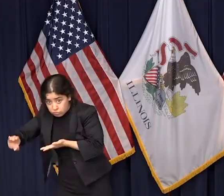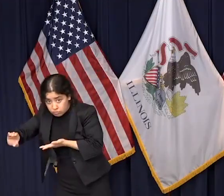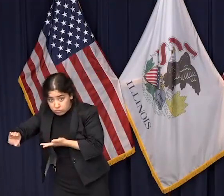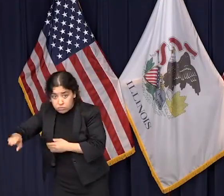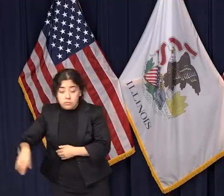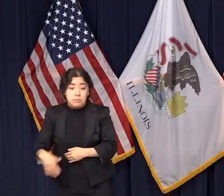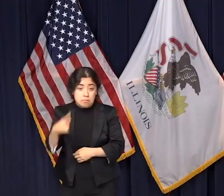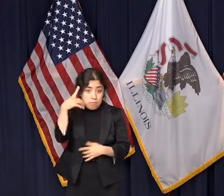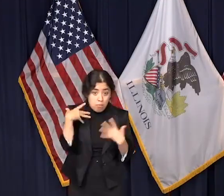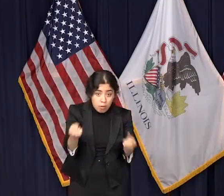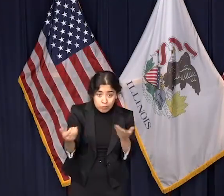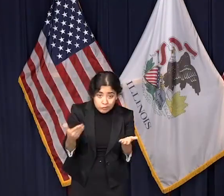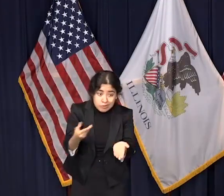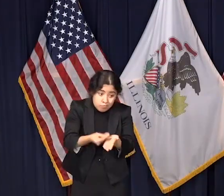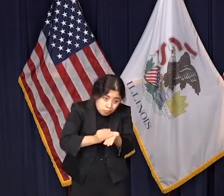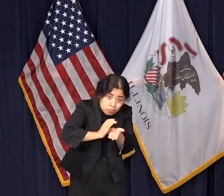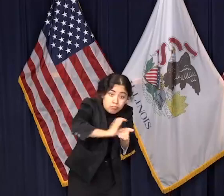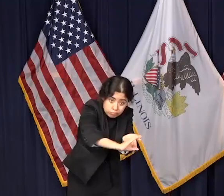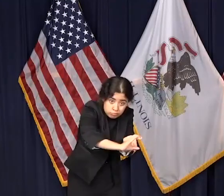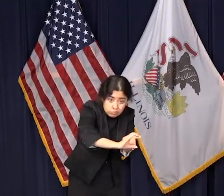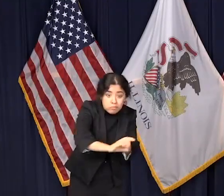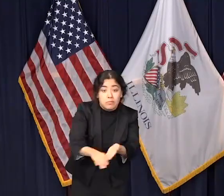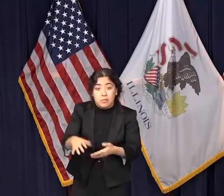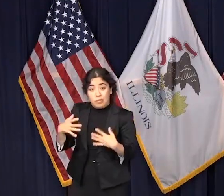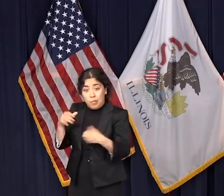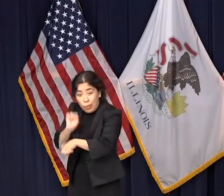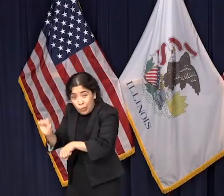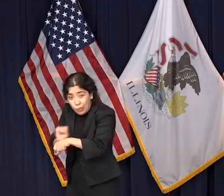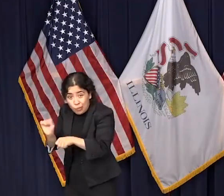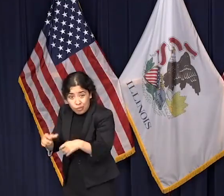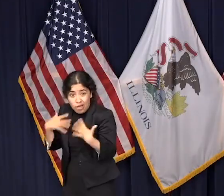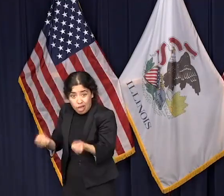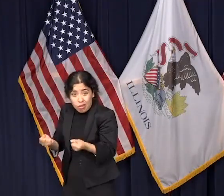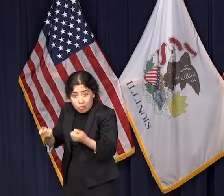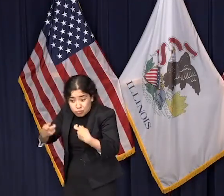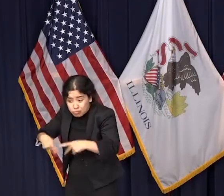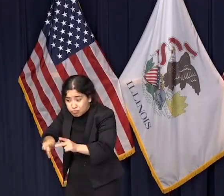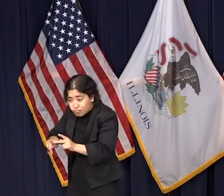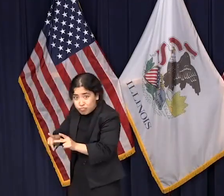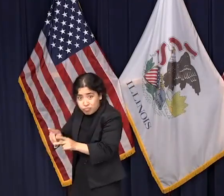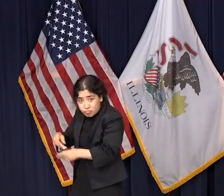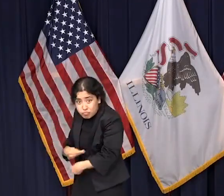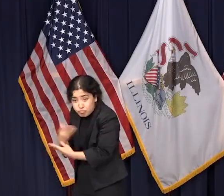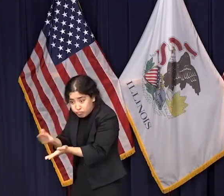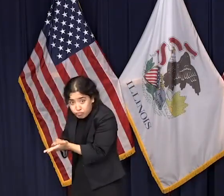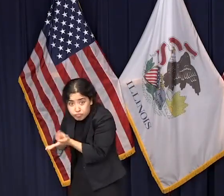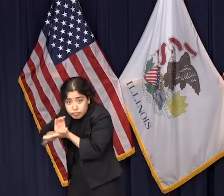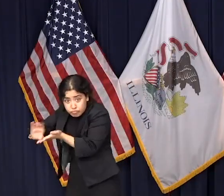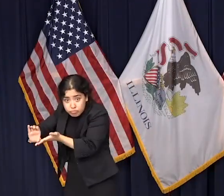development programs that build up opportunity, where years of disinvestment have hollowed it out. If